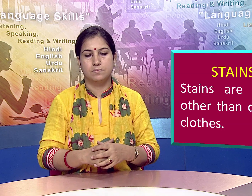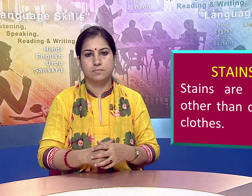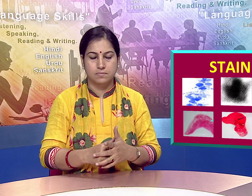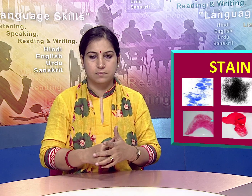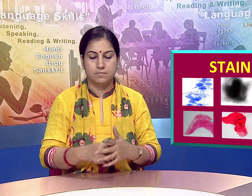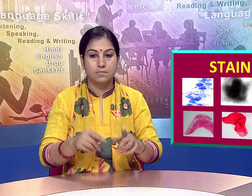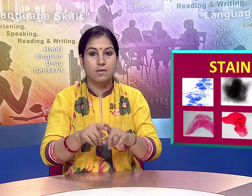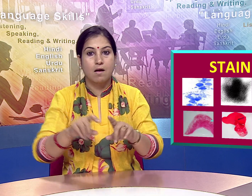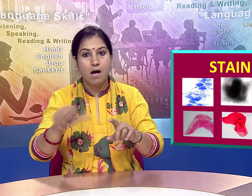another substance.